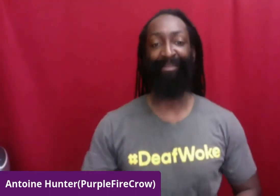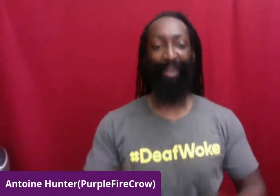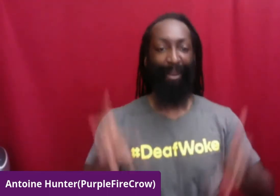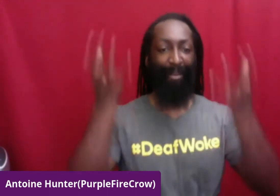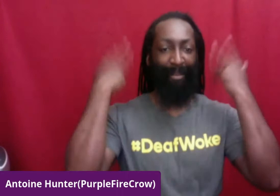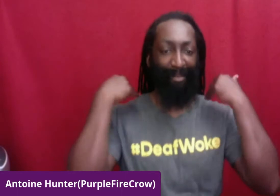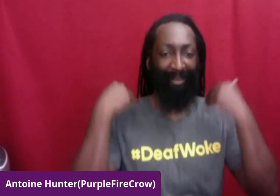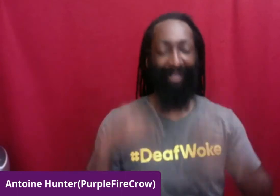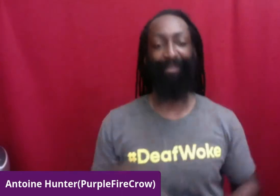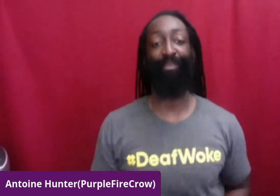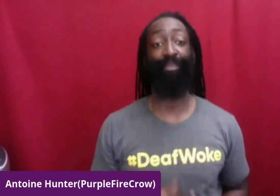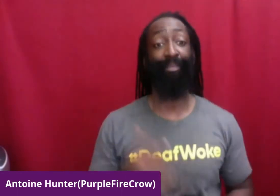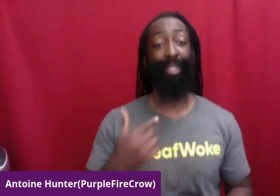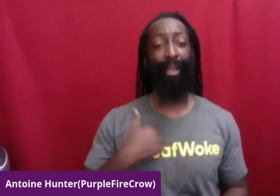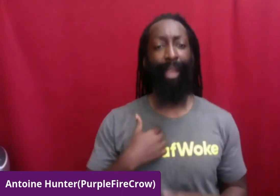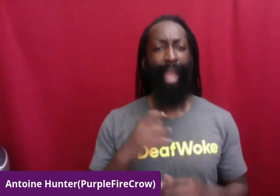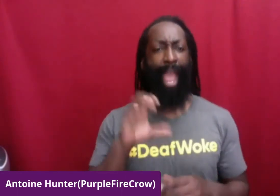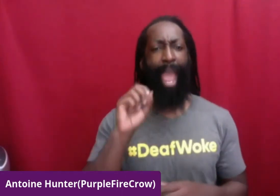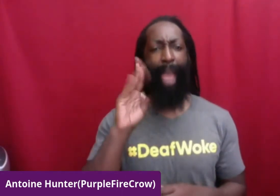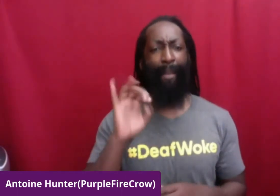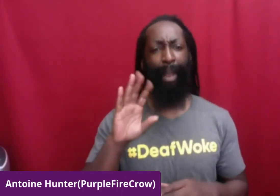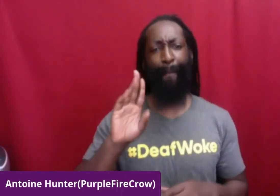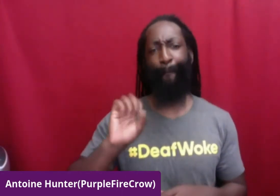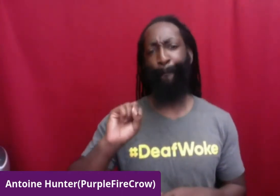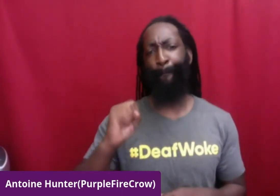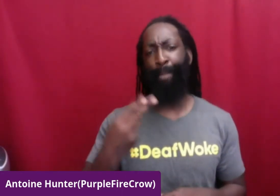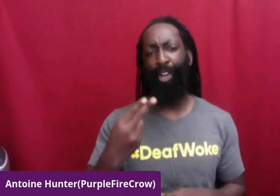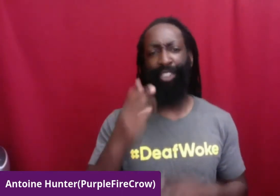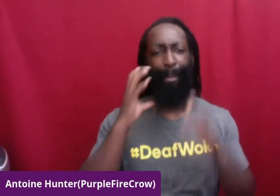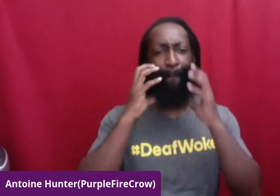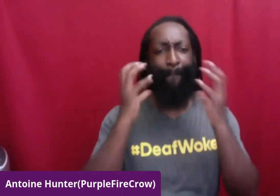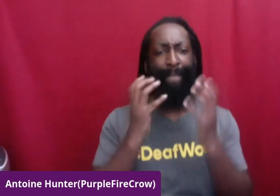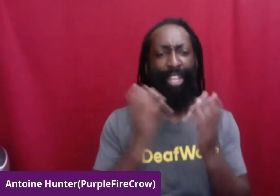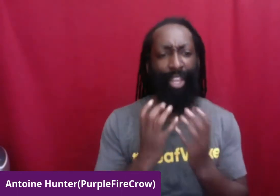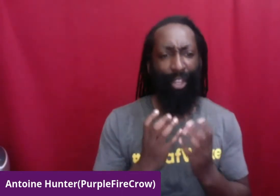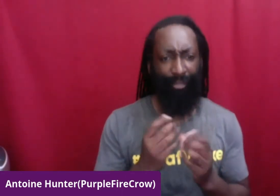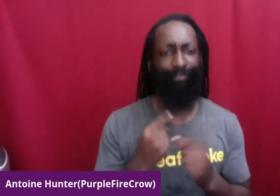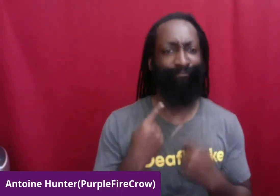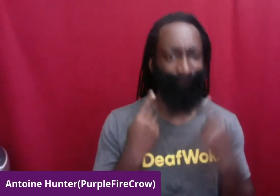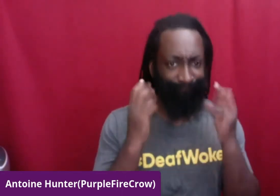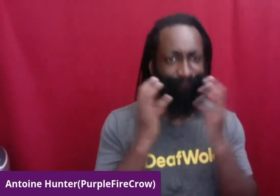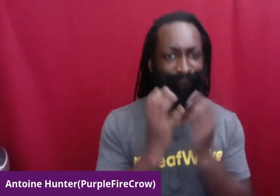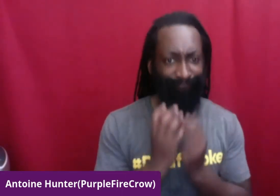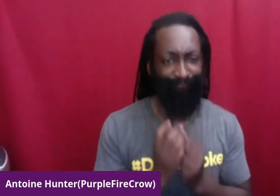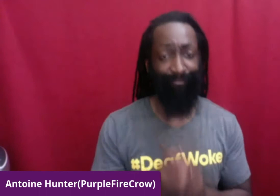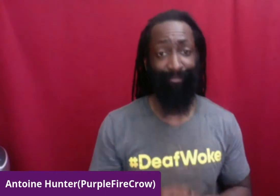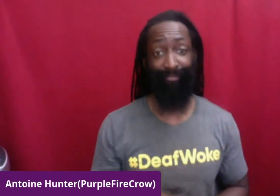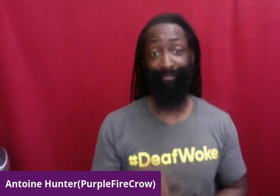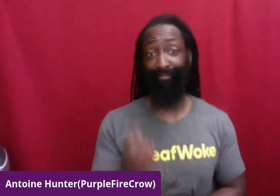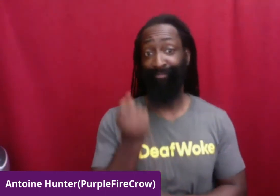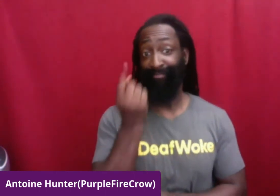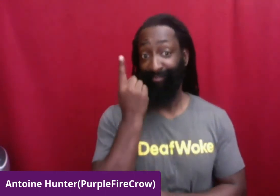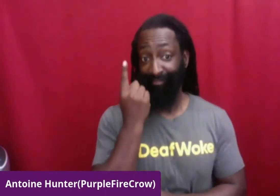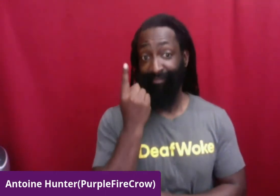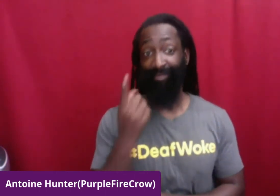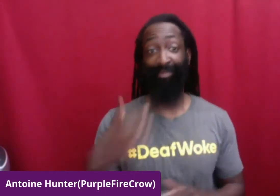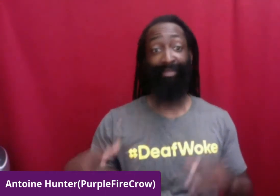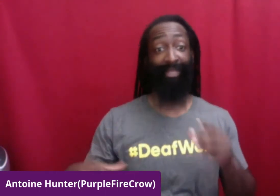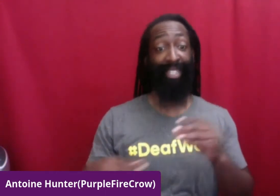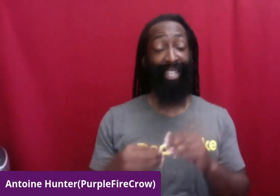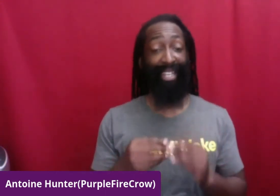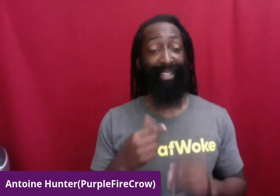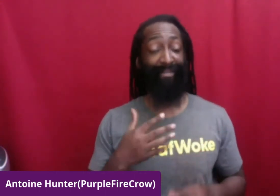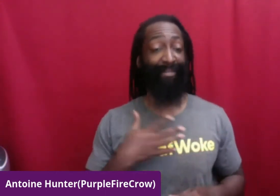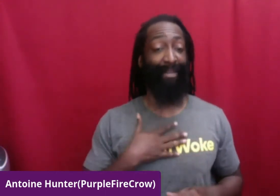Now as eclipsed 3 feet long, resting over my back shoulders. I have a bushy beard.